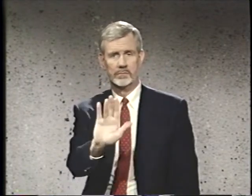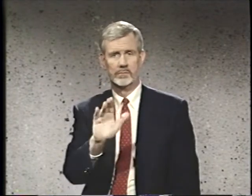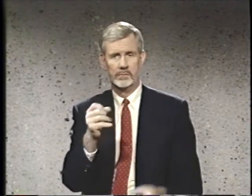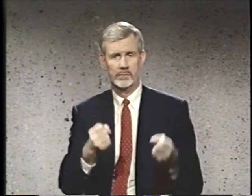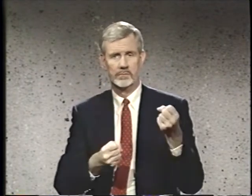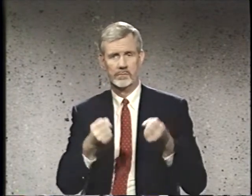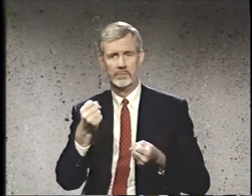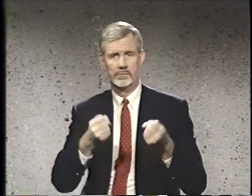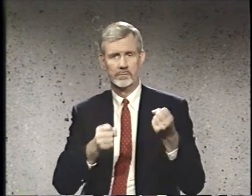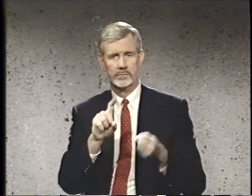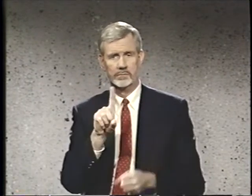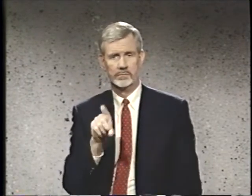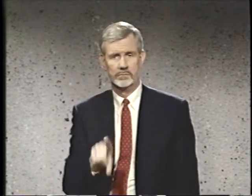Where is your car?